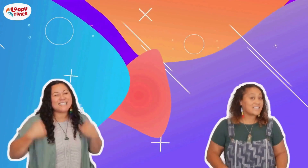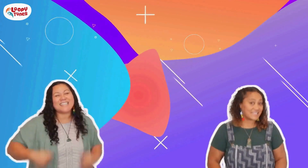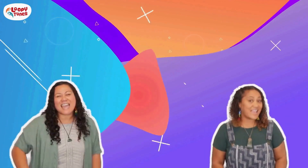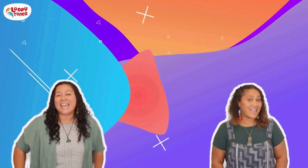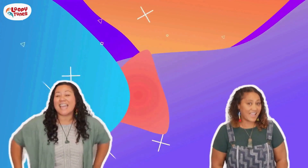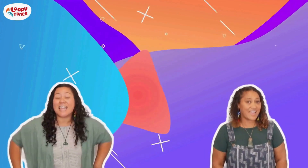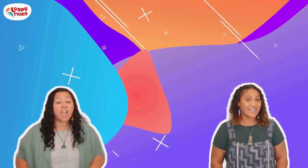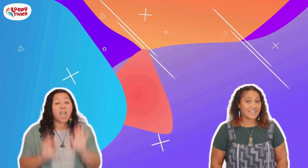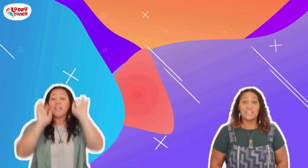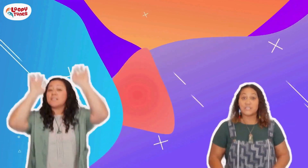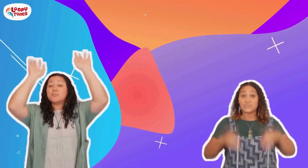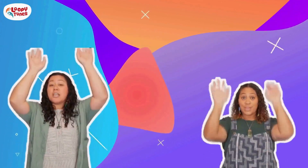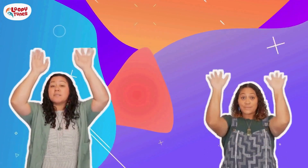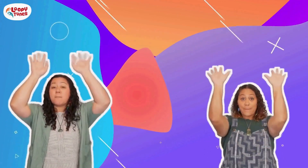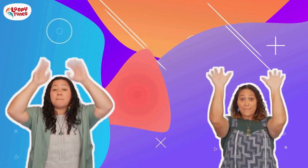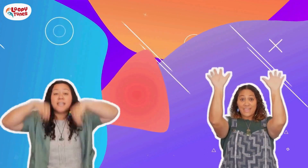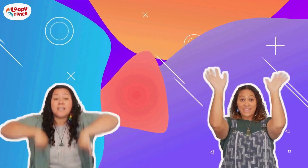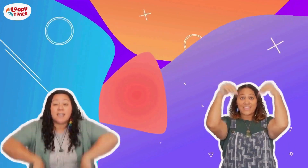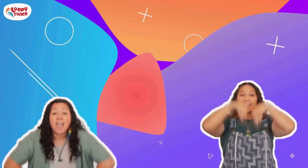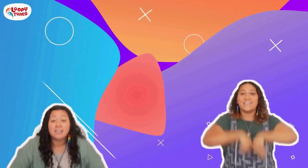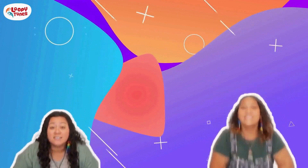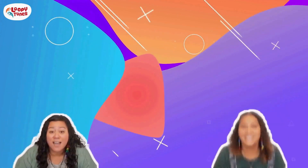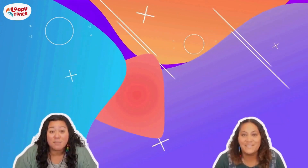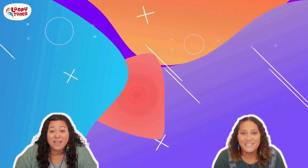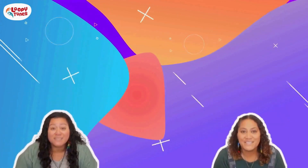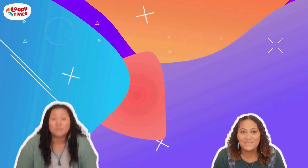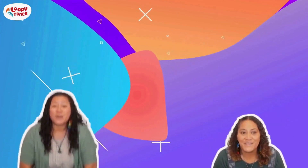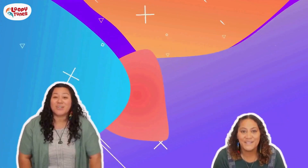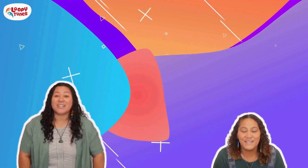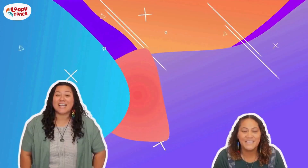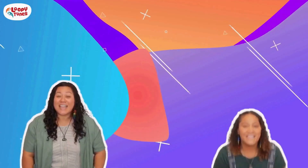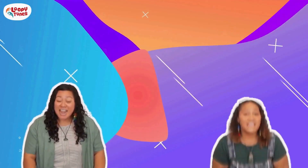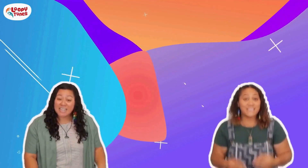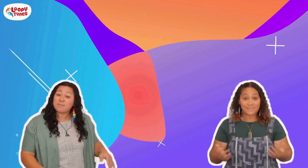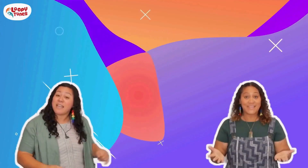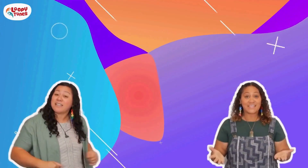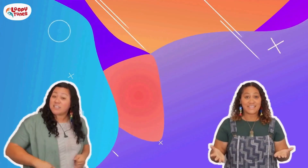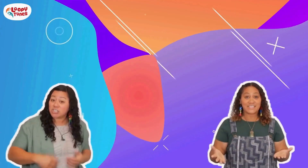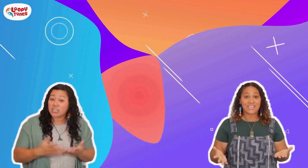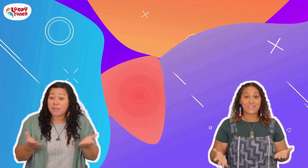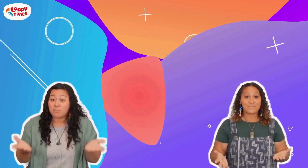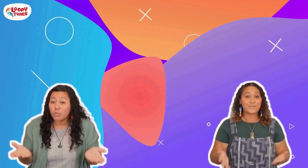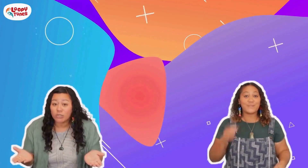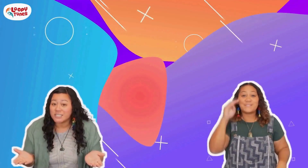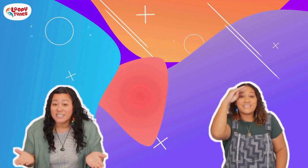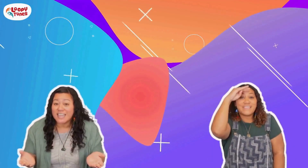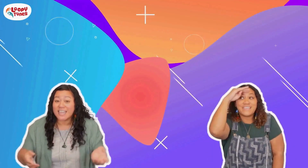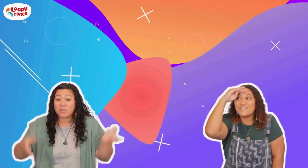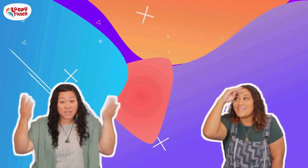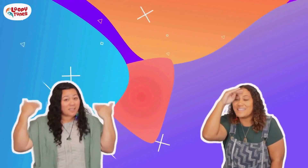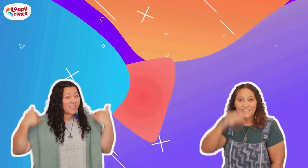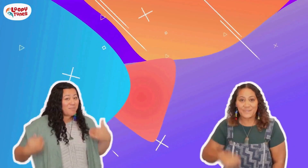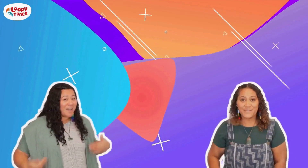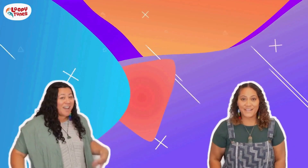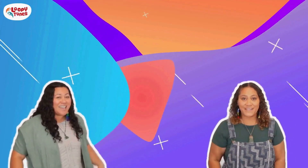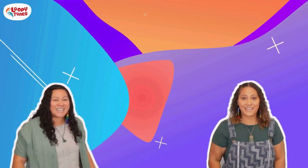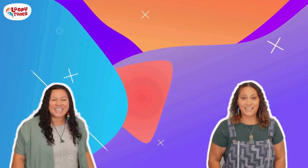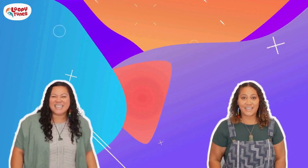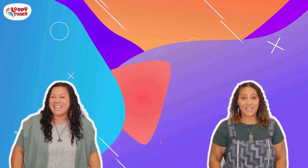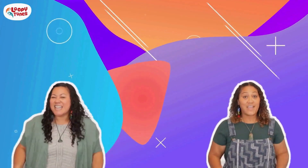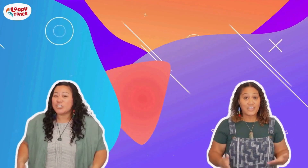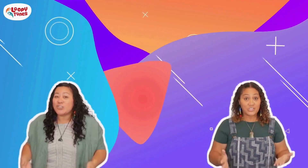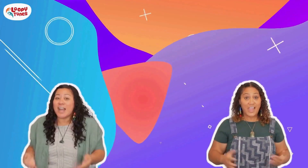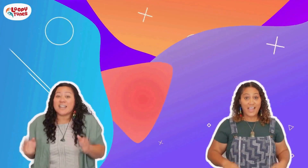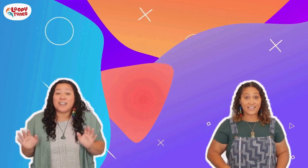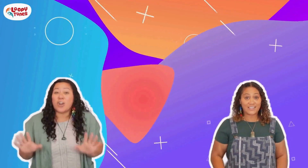bodies today. Some shapes are big and some are small. Let's make the shape you see with your